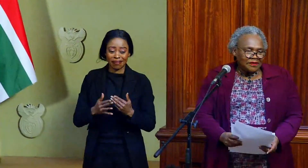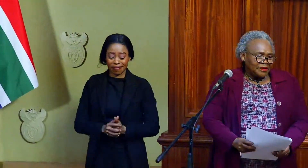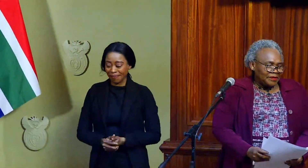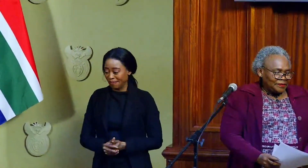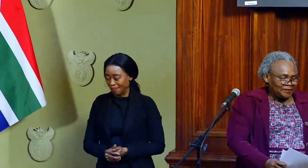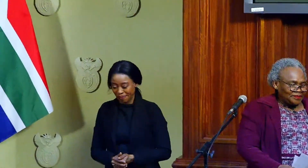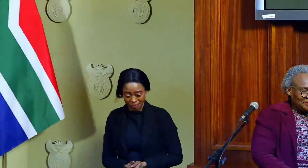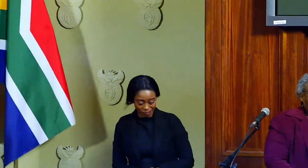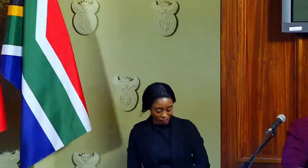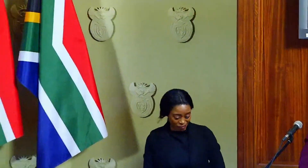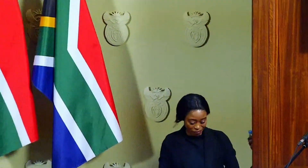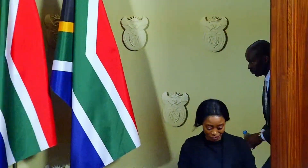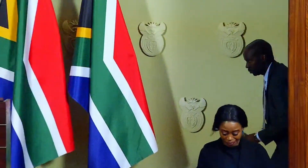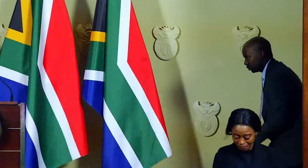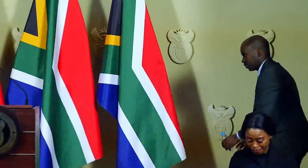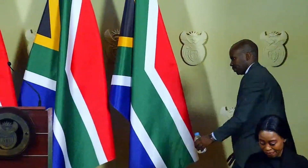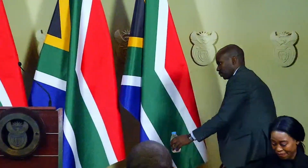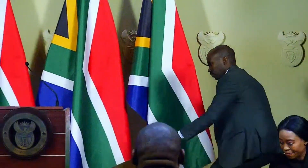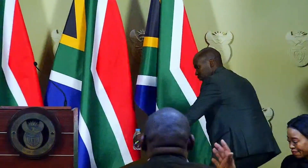much.